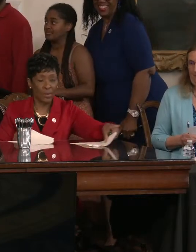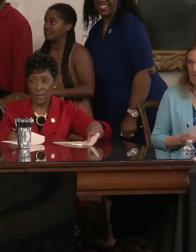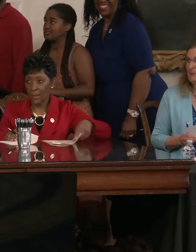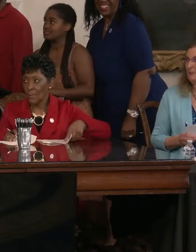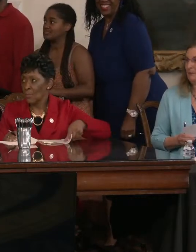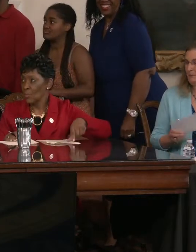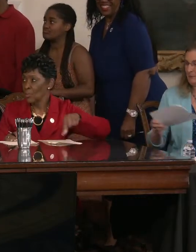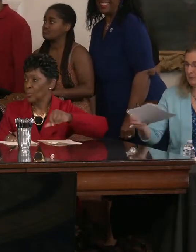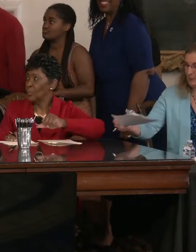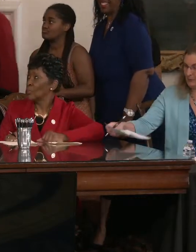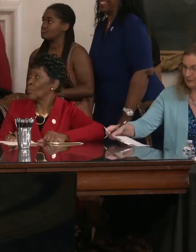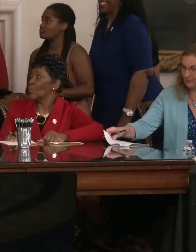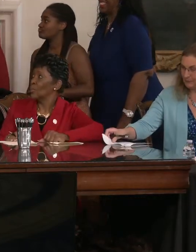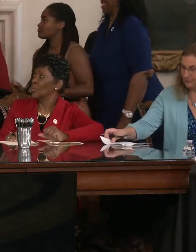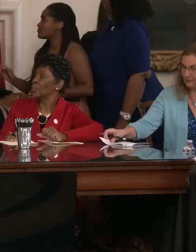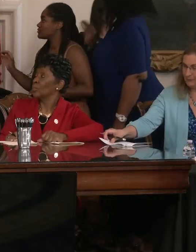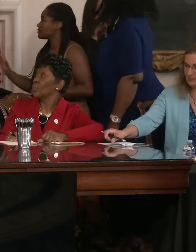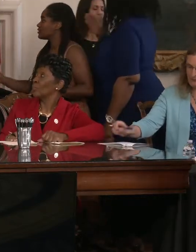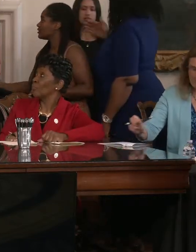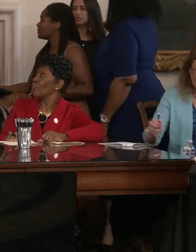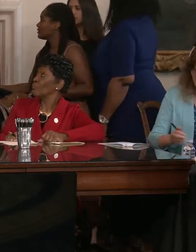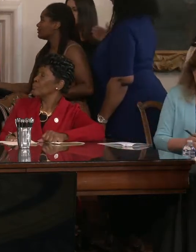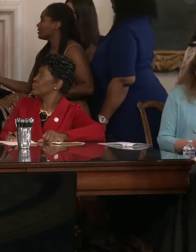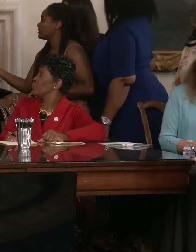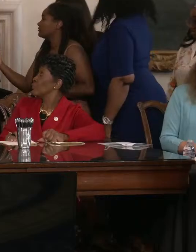Come down this way, folks. Come down this way.